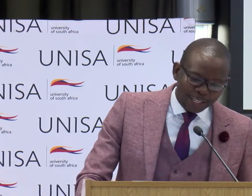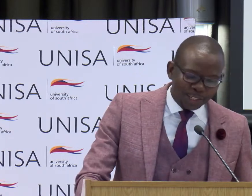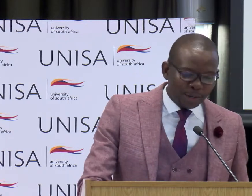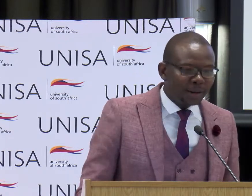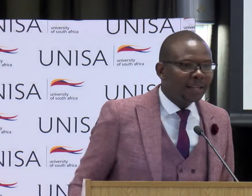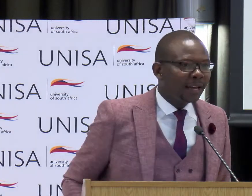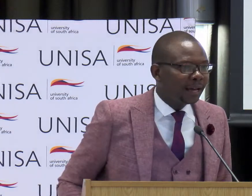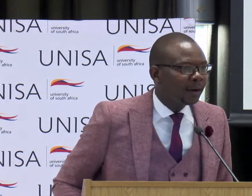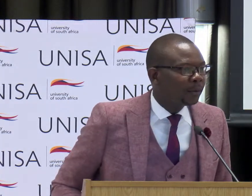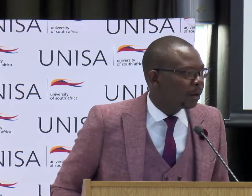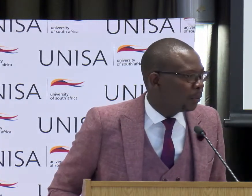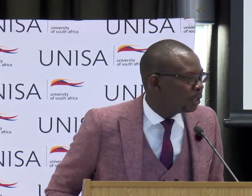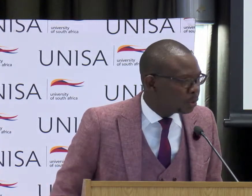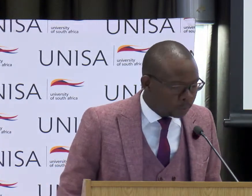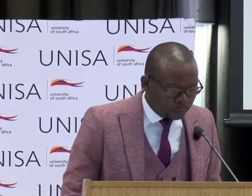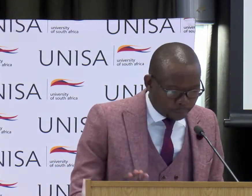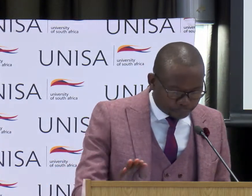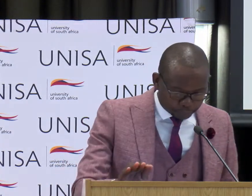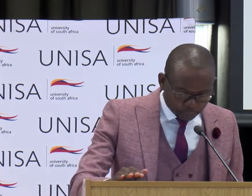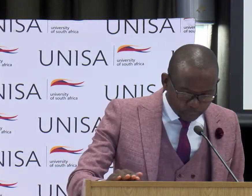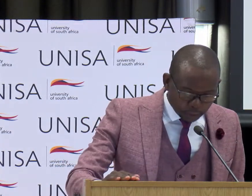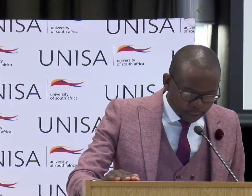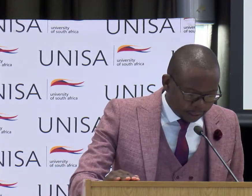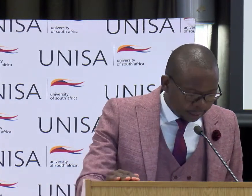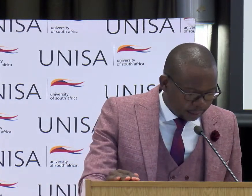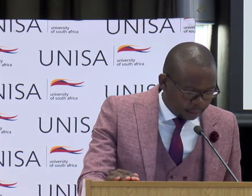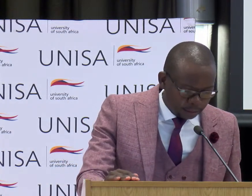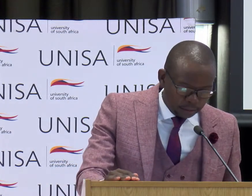much. So we are going to